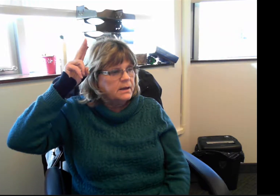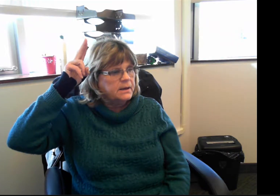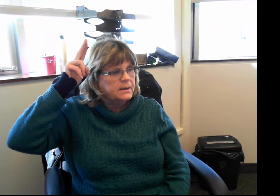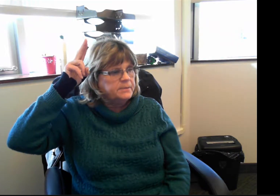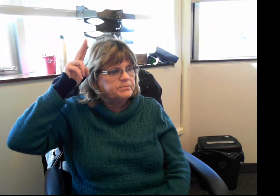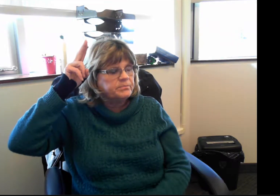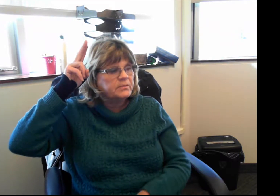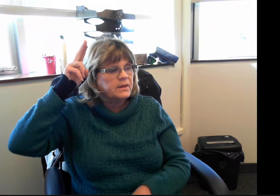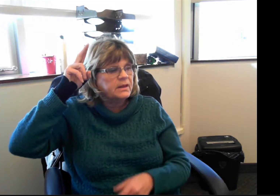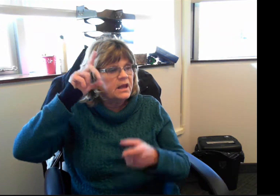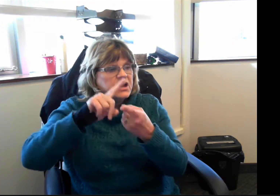Okay,